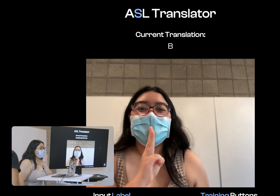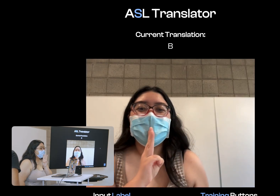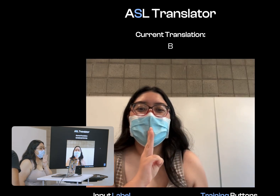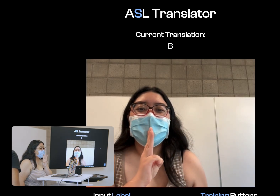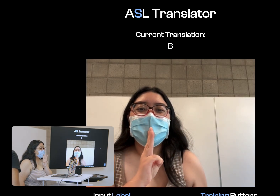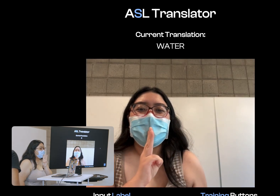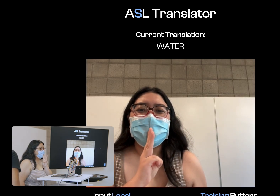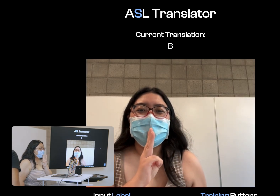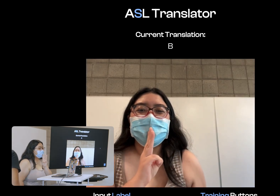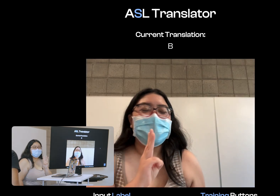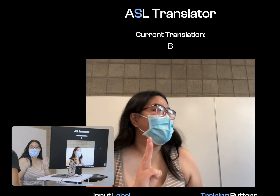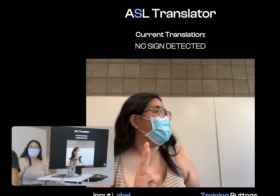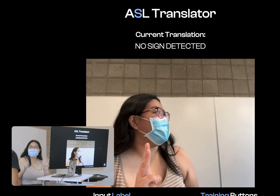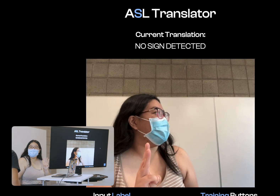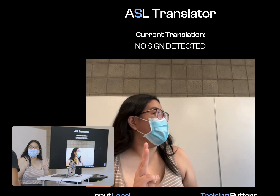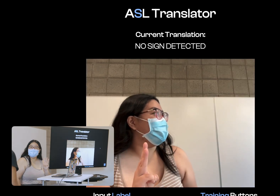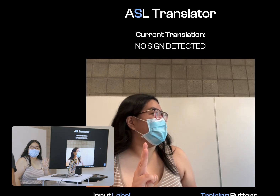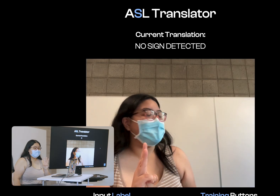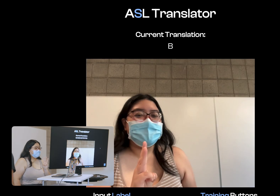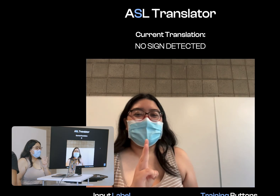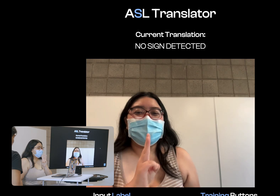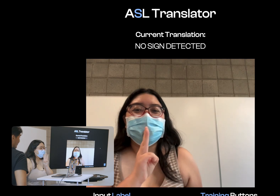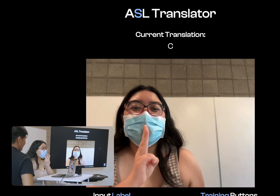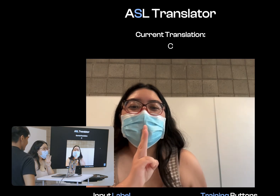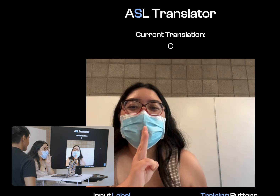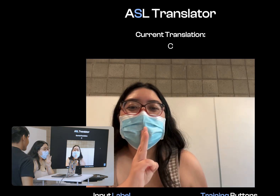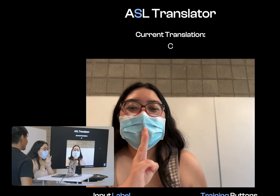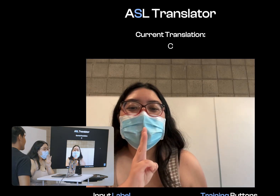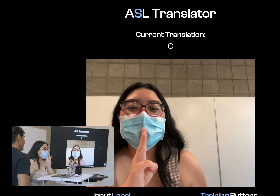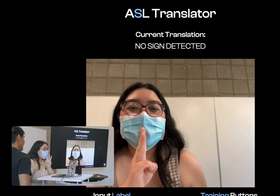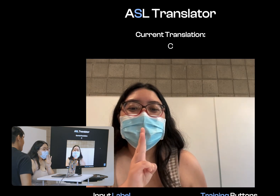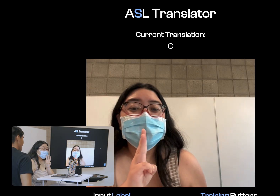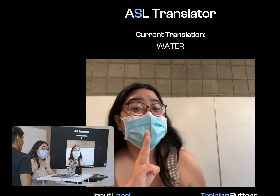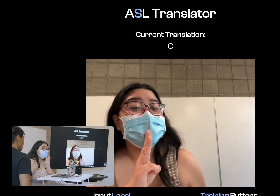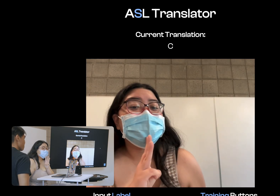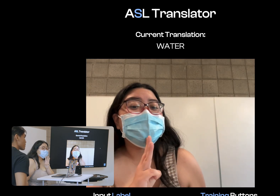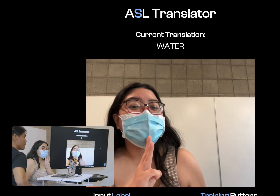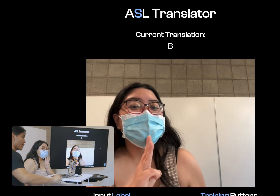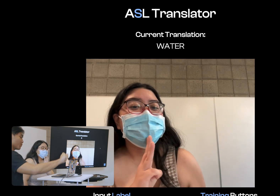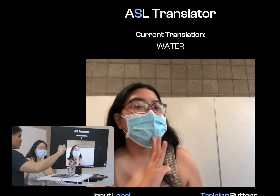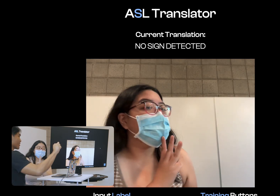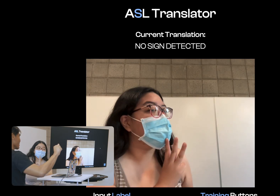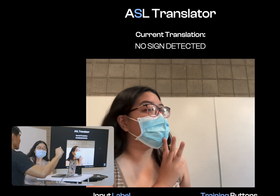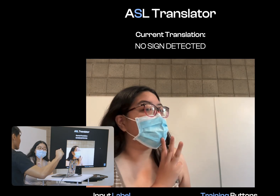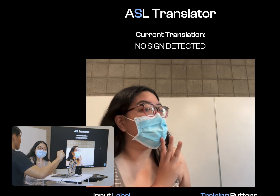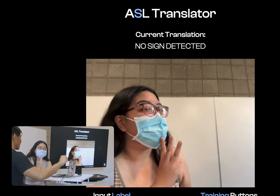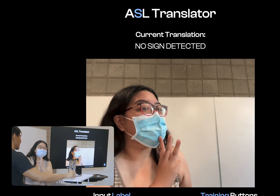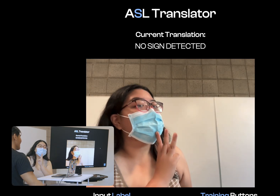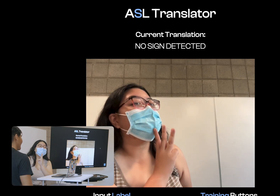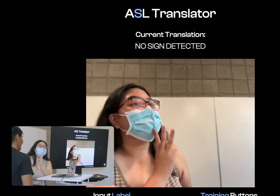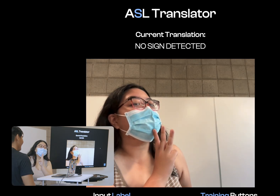Yeah. Bathroom? You have bathroom in here? Apparently, yeah. What is bathroom? Maybe turn it to the side. Bathroom, it looks like